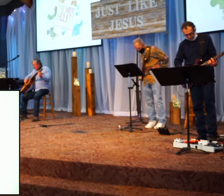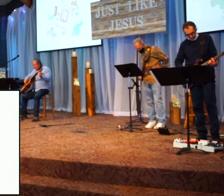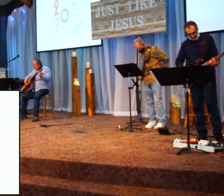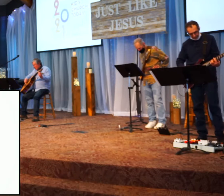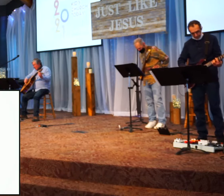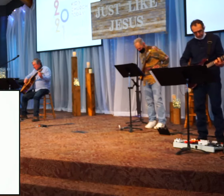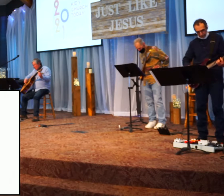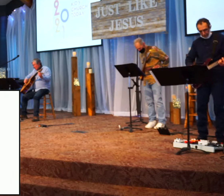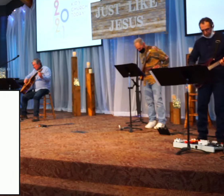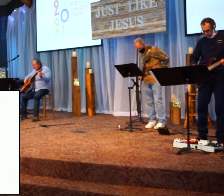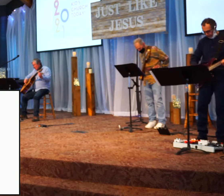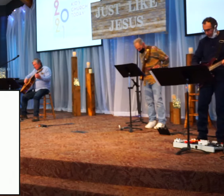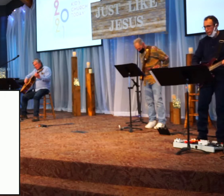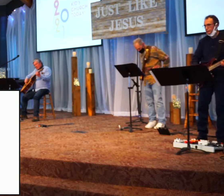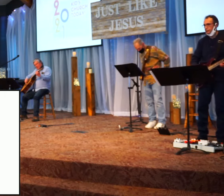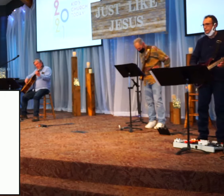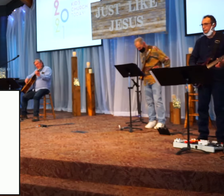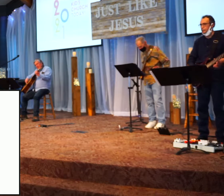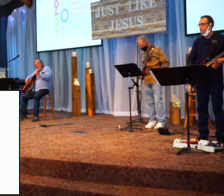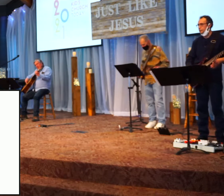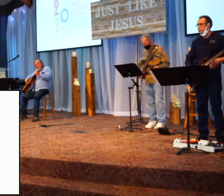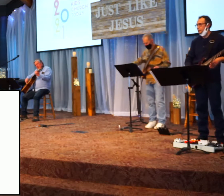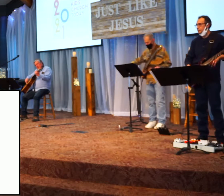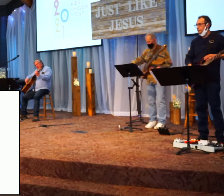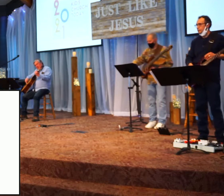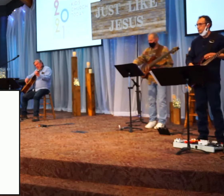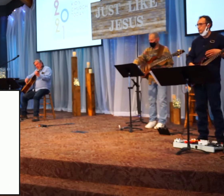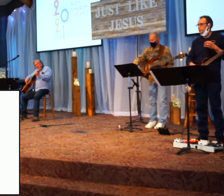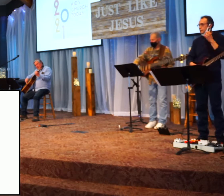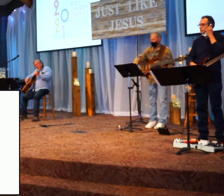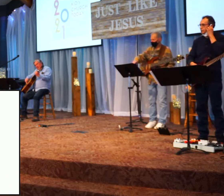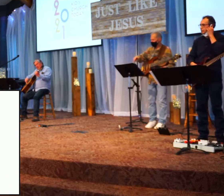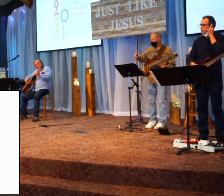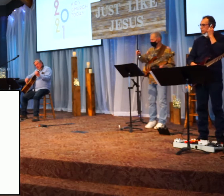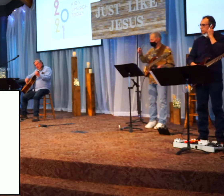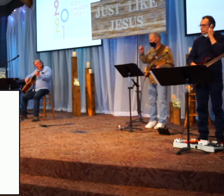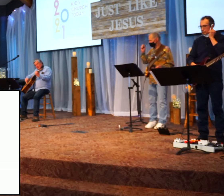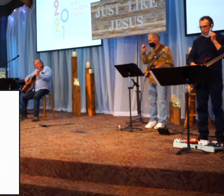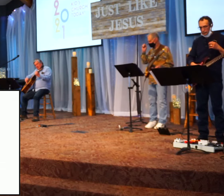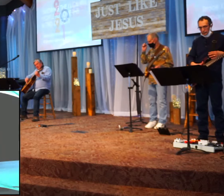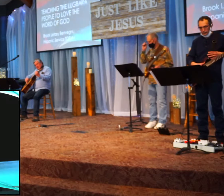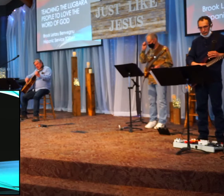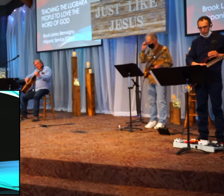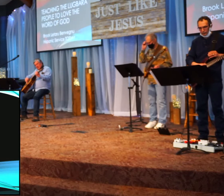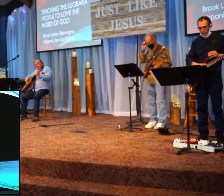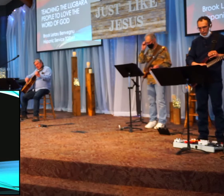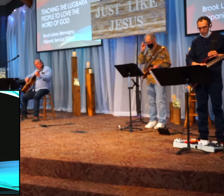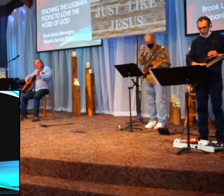Jesus, be glorified. Your